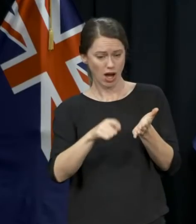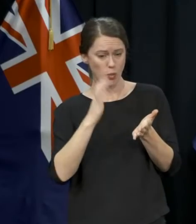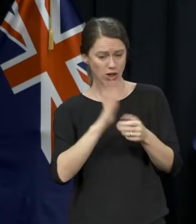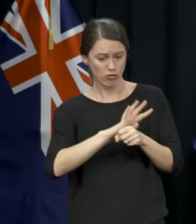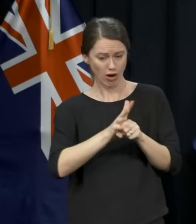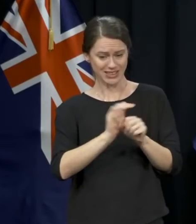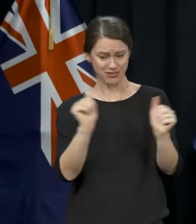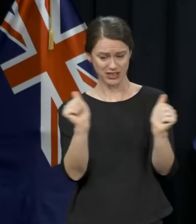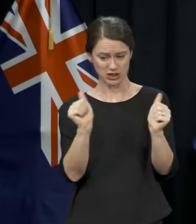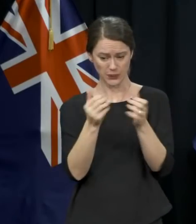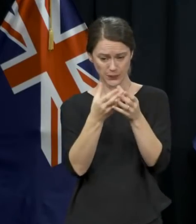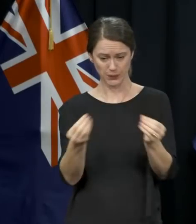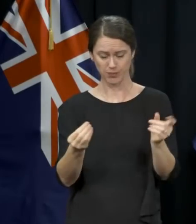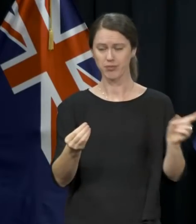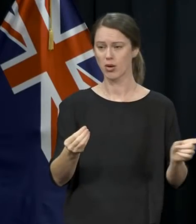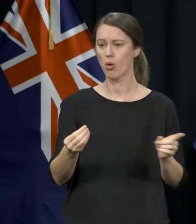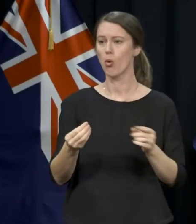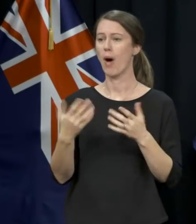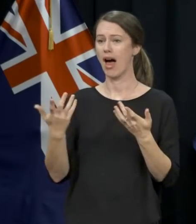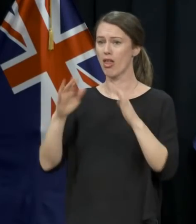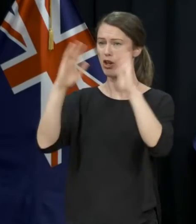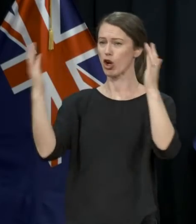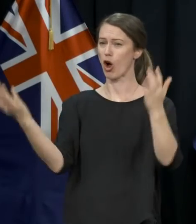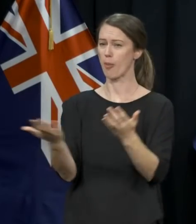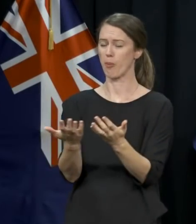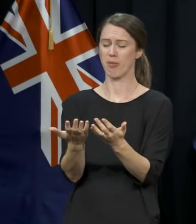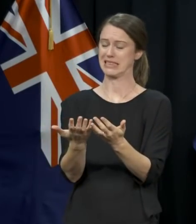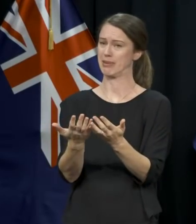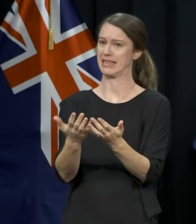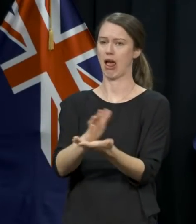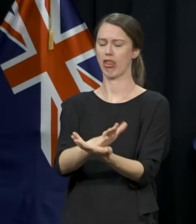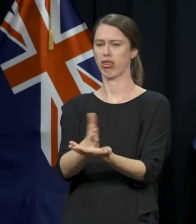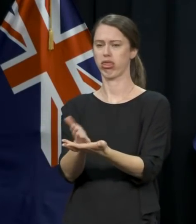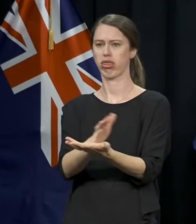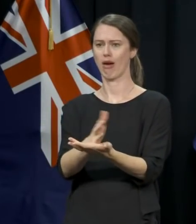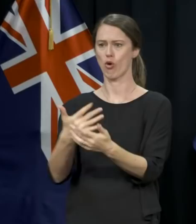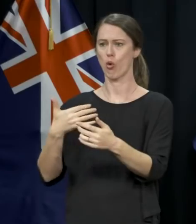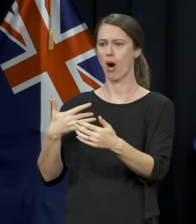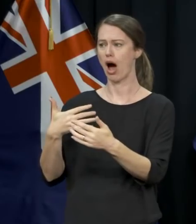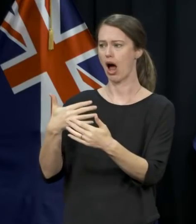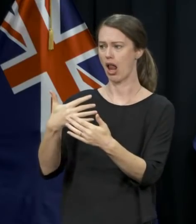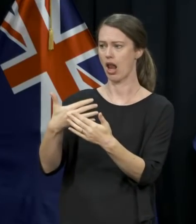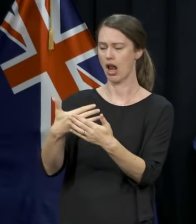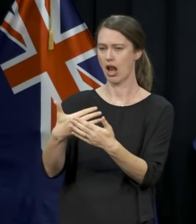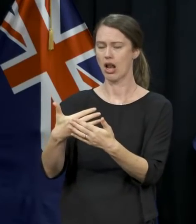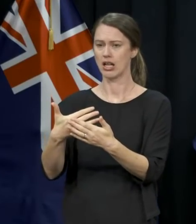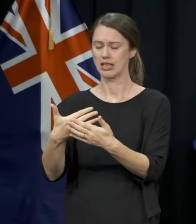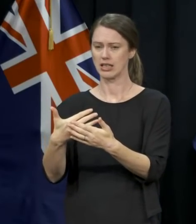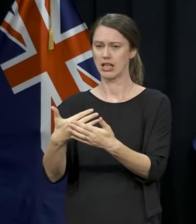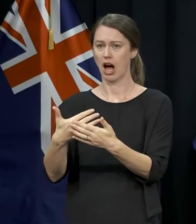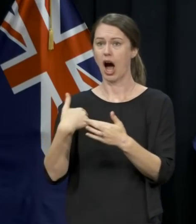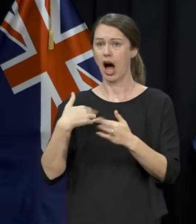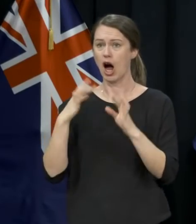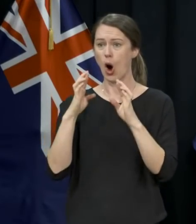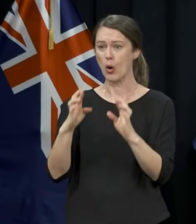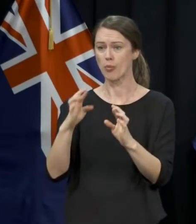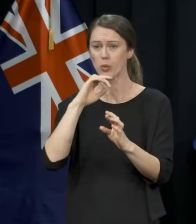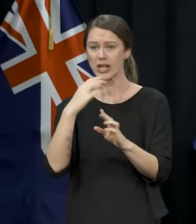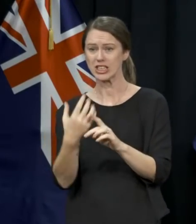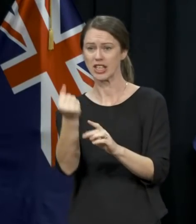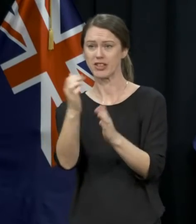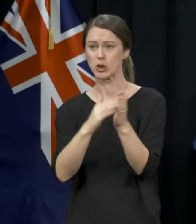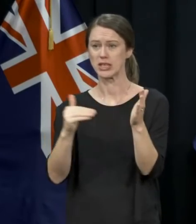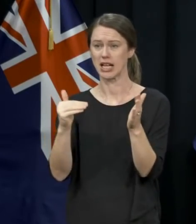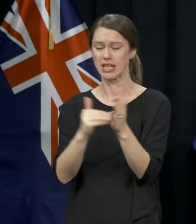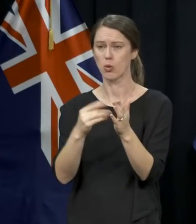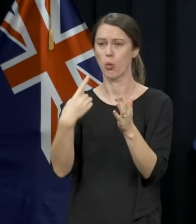stabilised? Look, I think we've been in a position of global uncertainty. It was my hope that we would get. It was my hope we'd get to a place in New Zealand